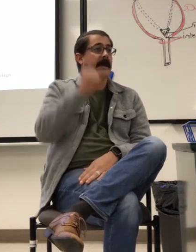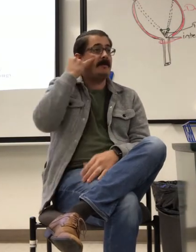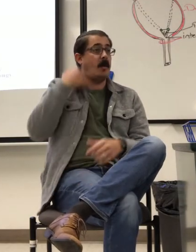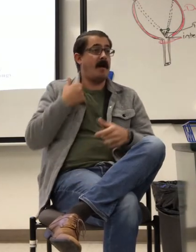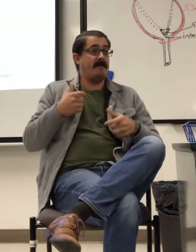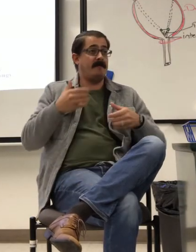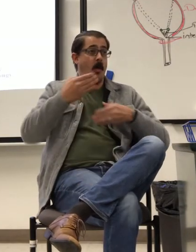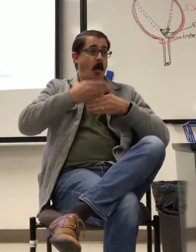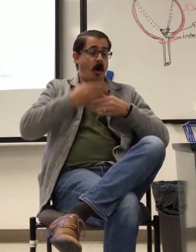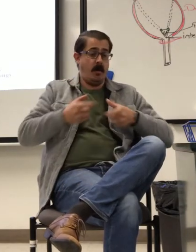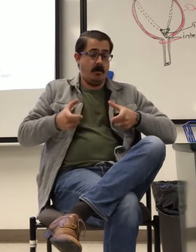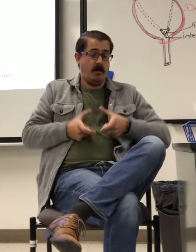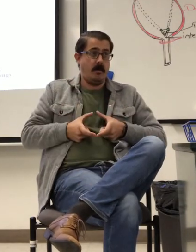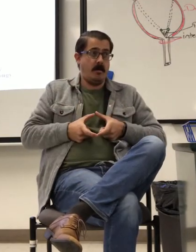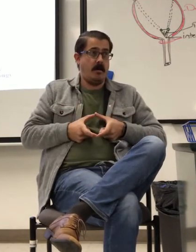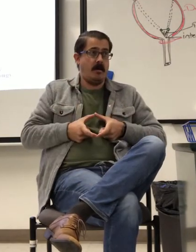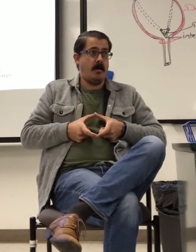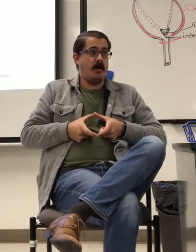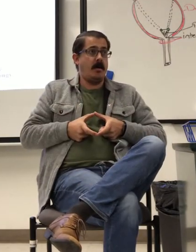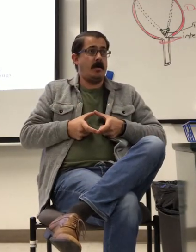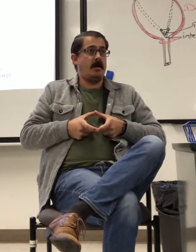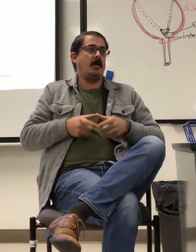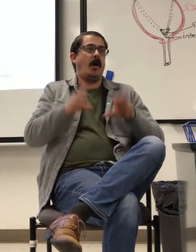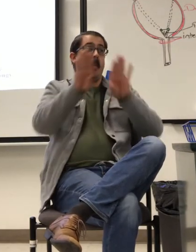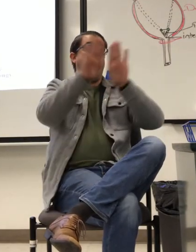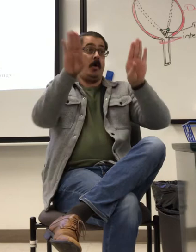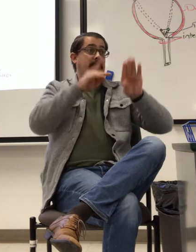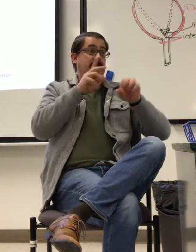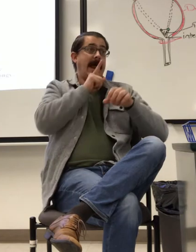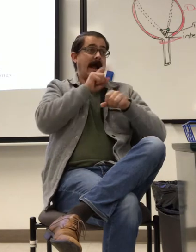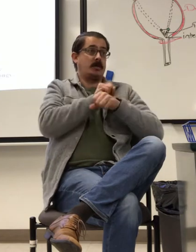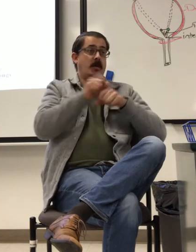wall and you want it to drill straight through